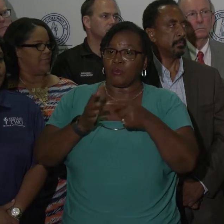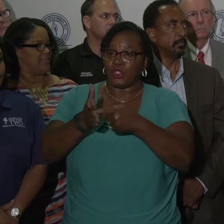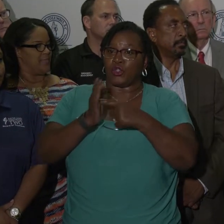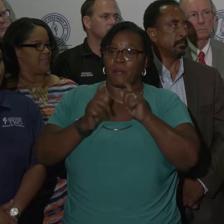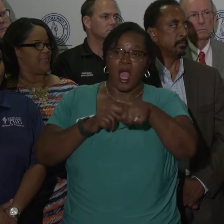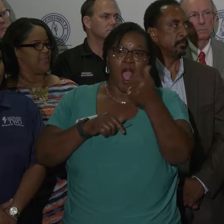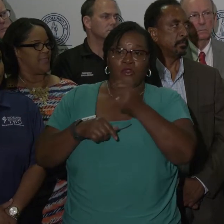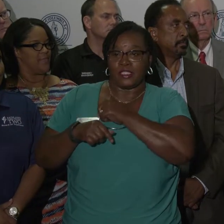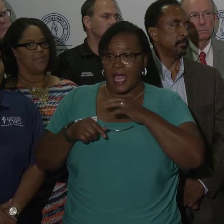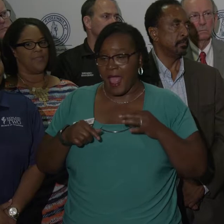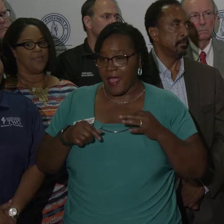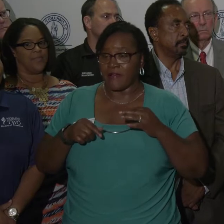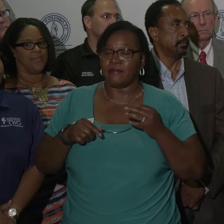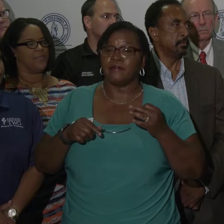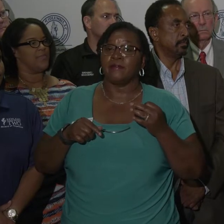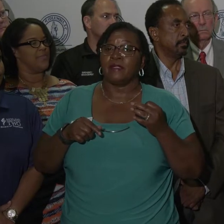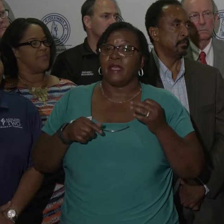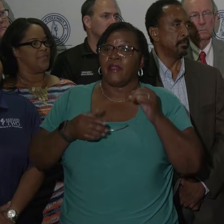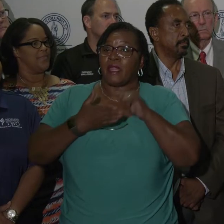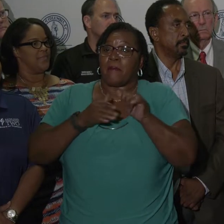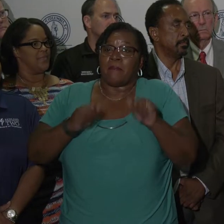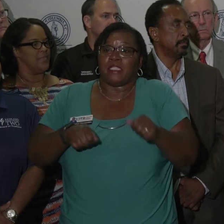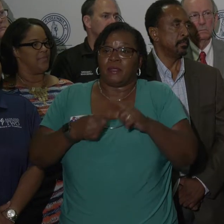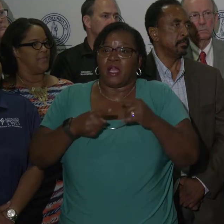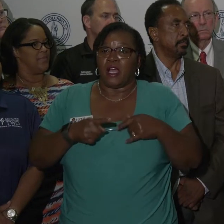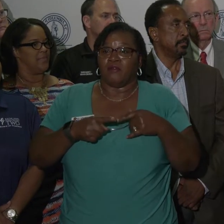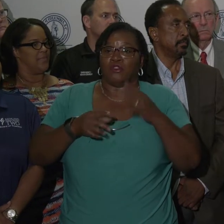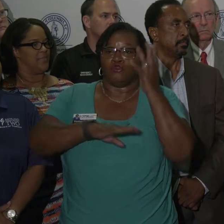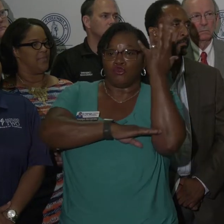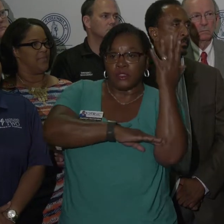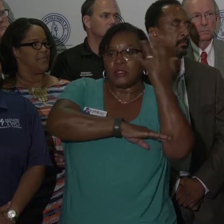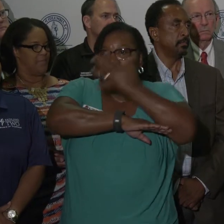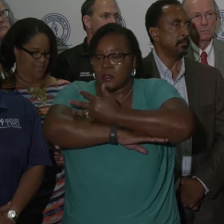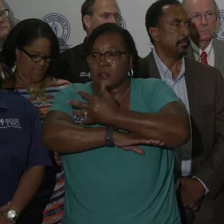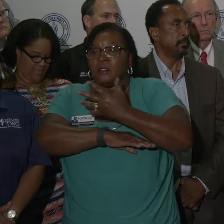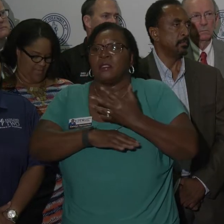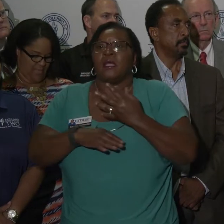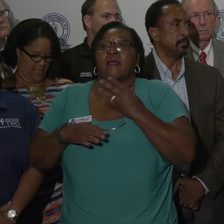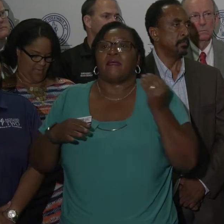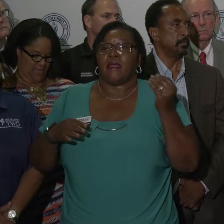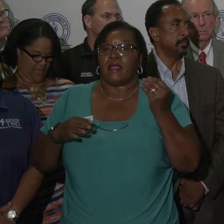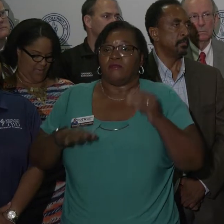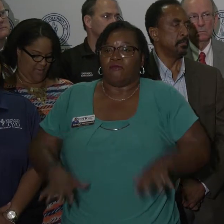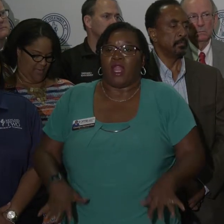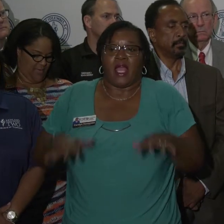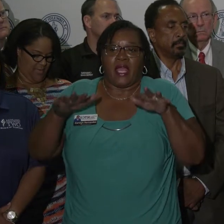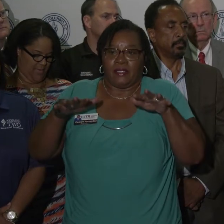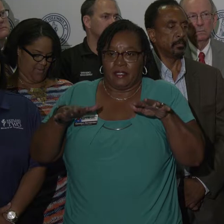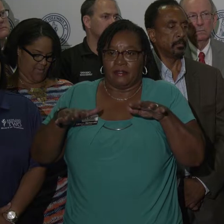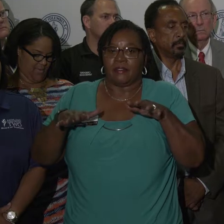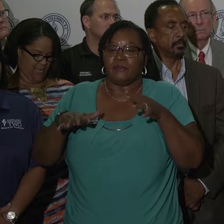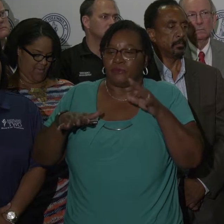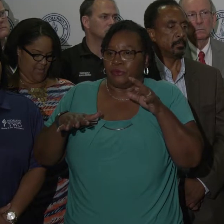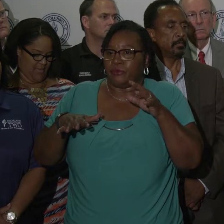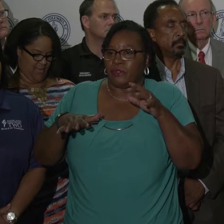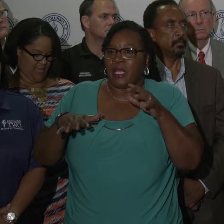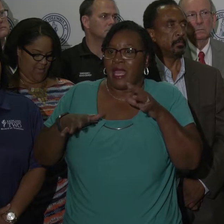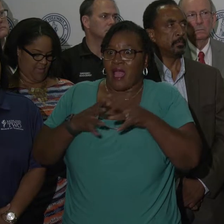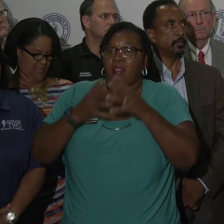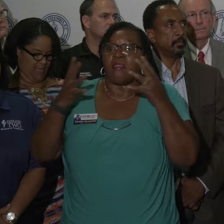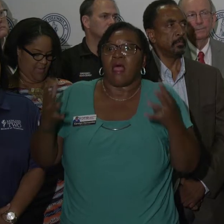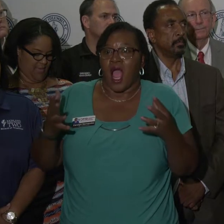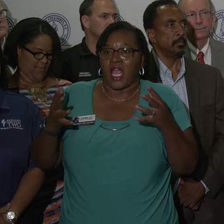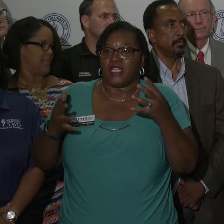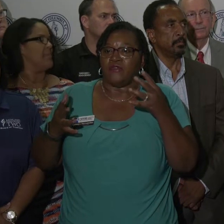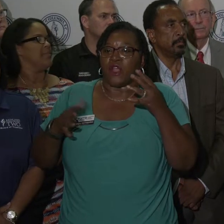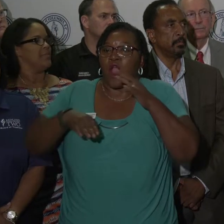by other staff, possibility of downed trees and flooding and so forth. So over an abundance